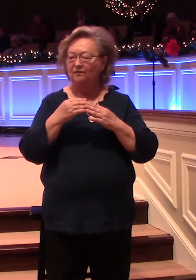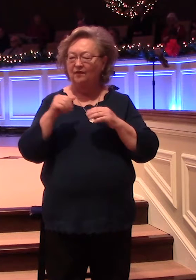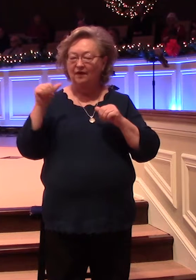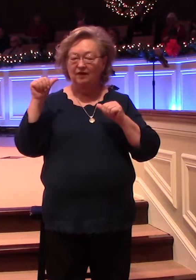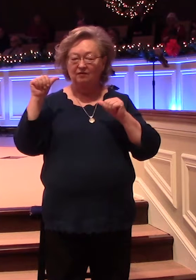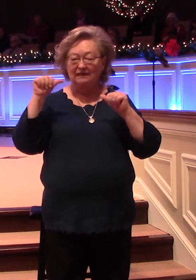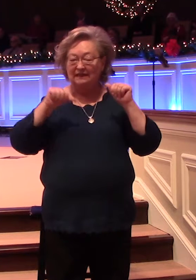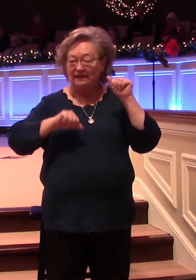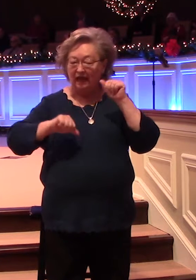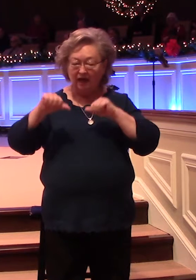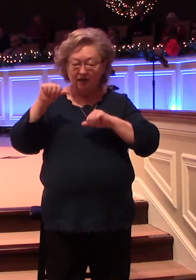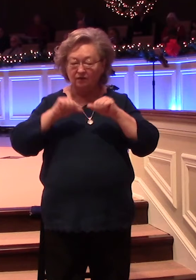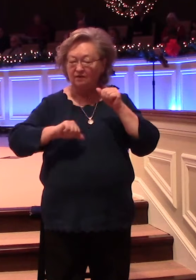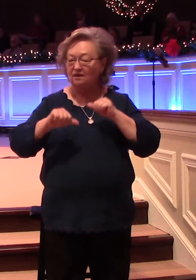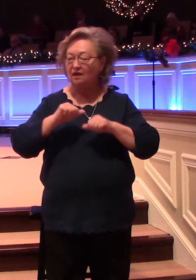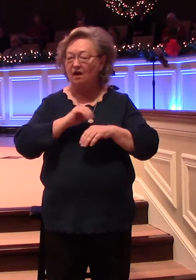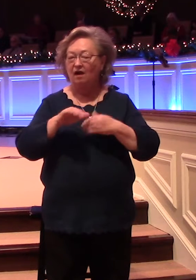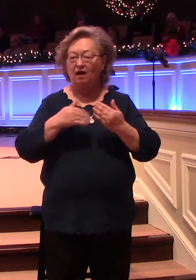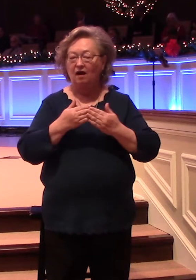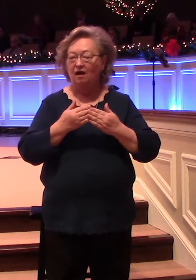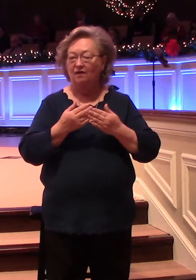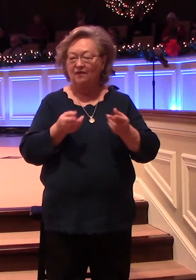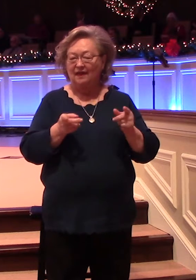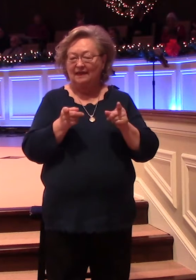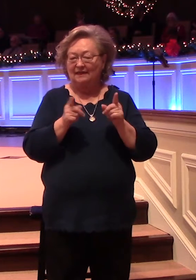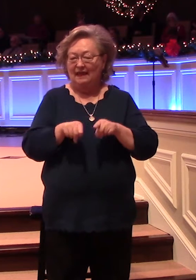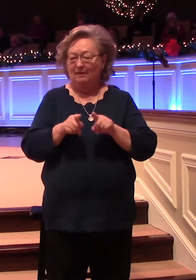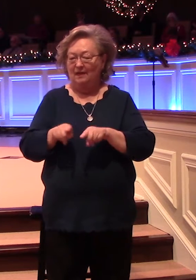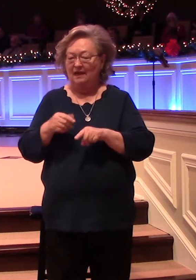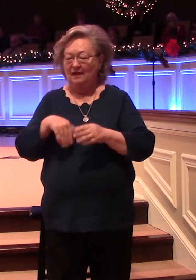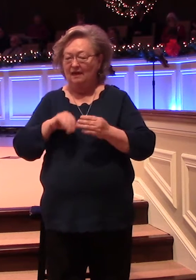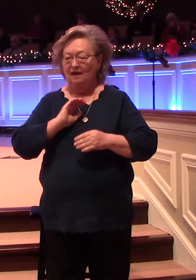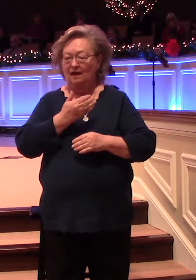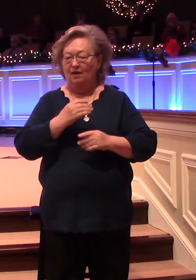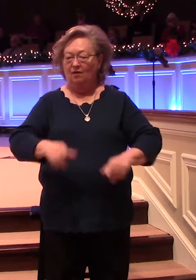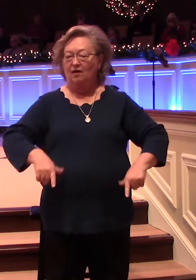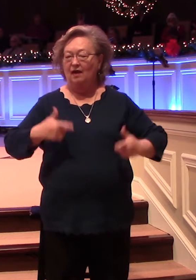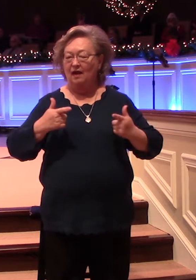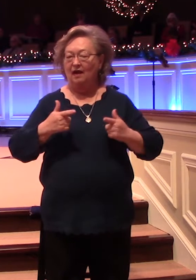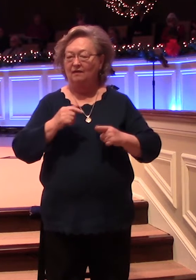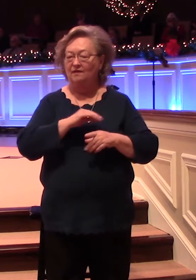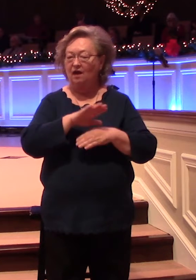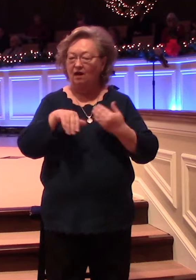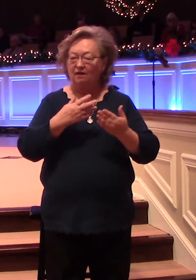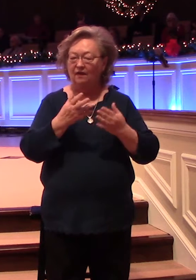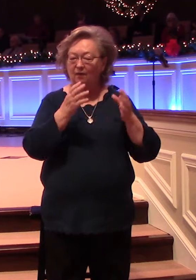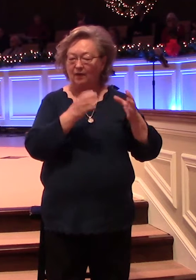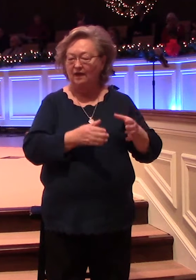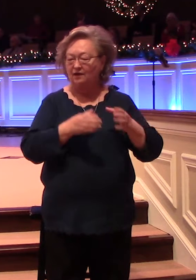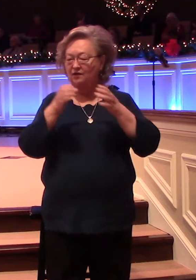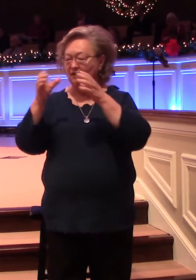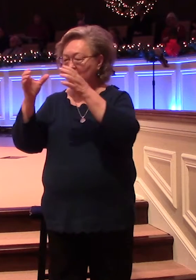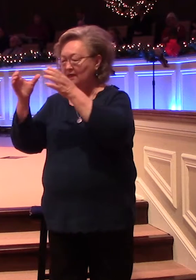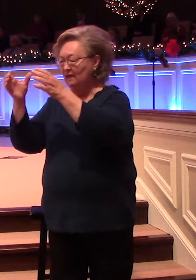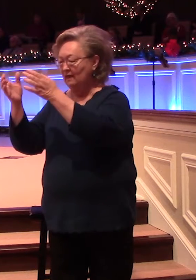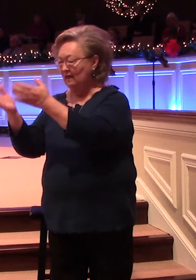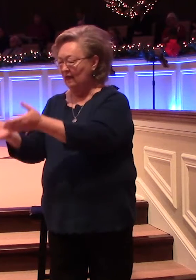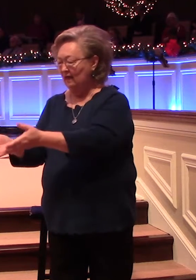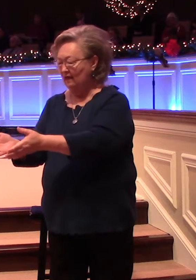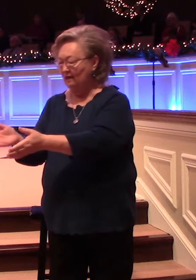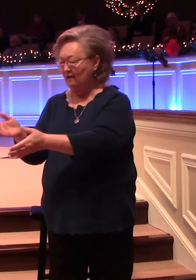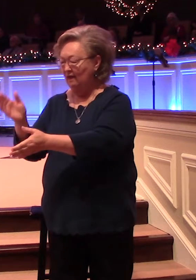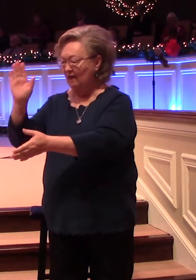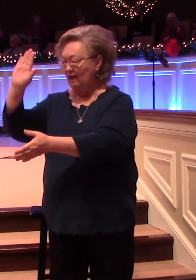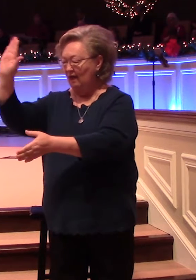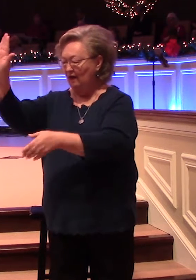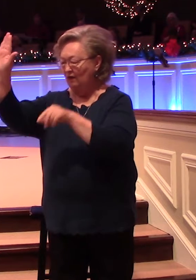everything that's going on in our lives, God, that we would just lay it all at your feet, Father, and just let you have it. Father, as we continue in our